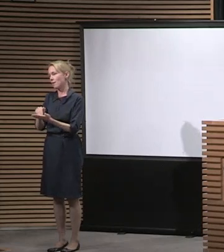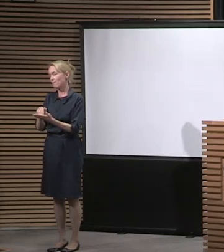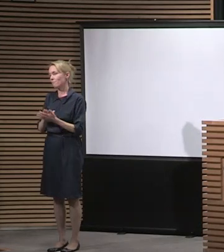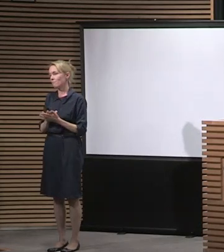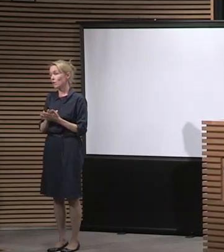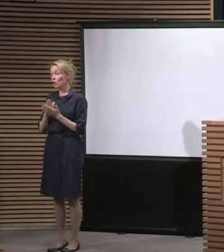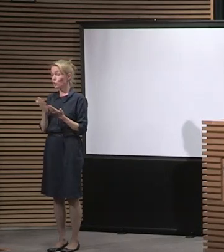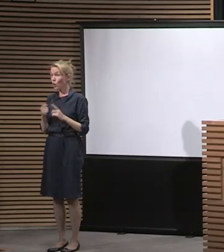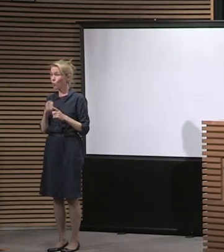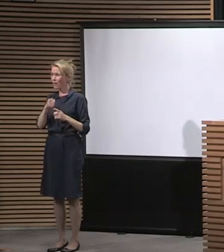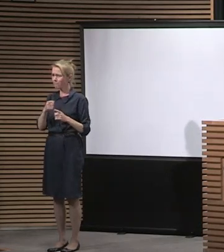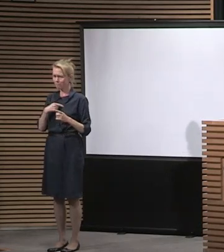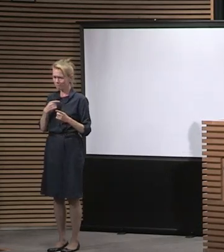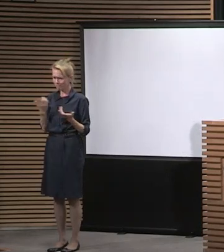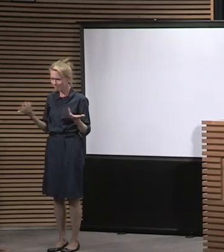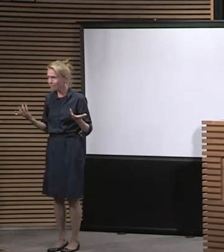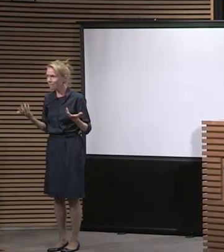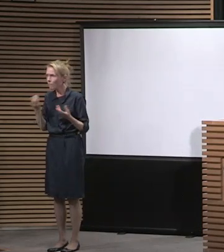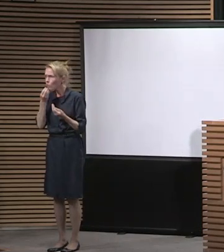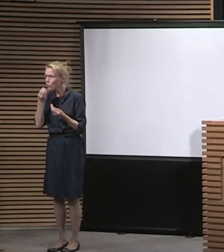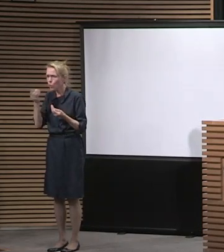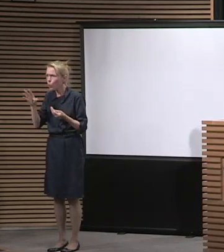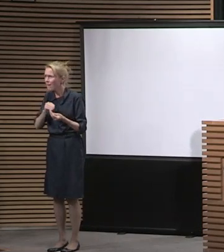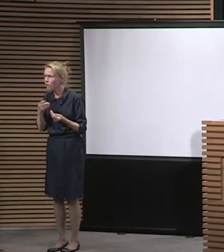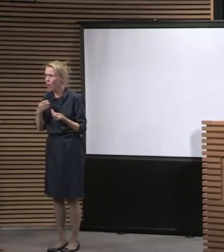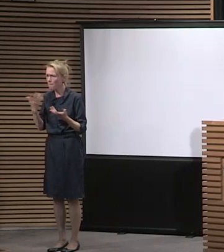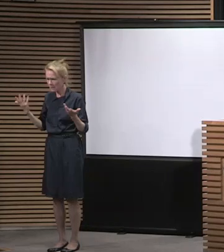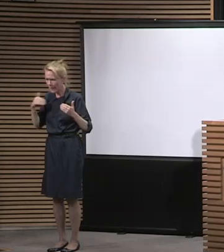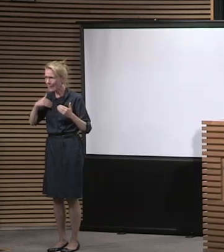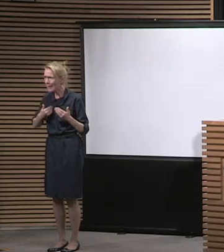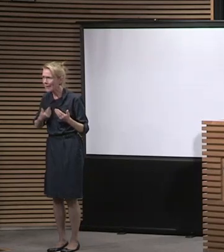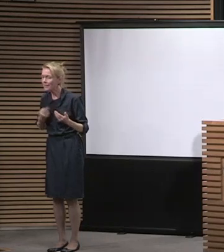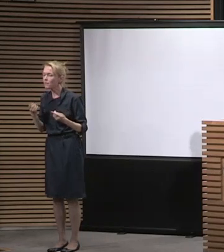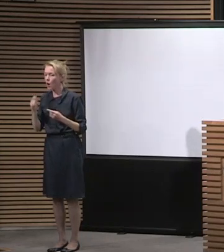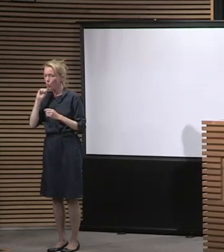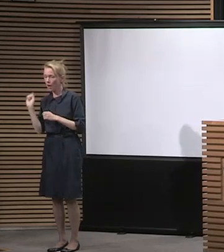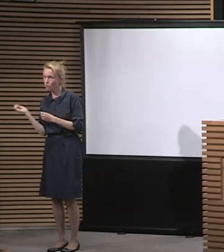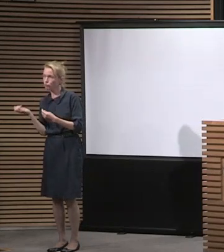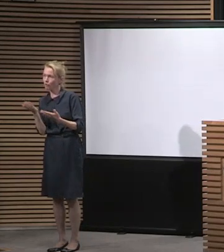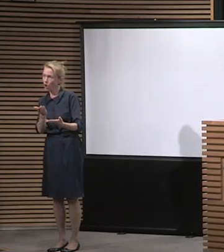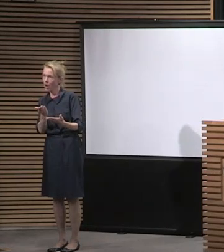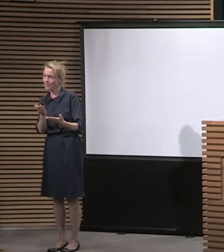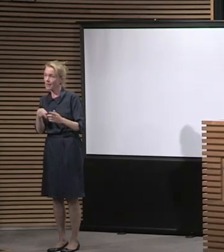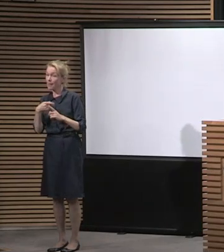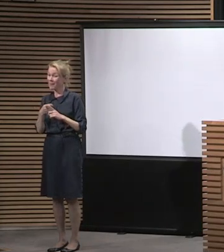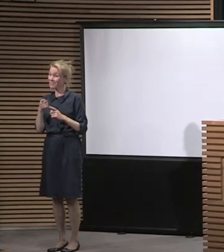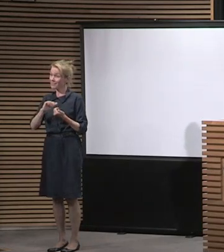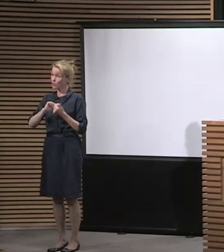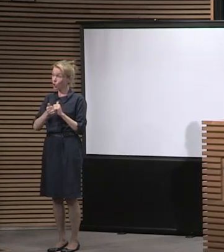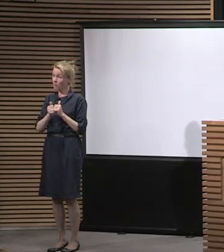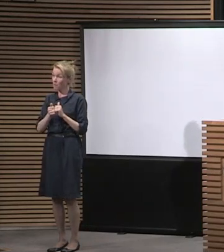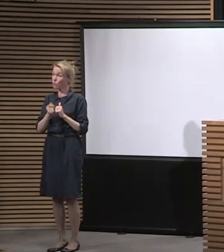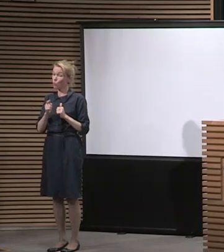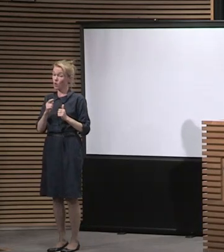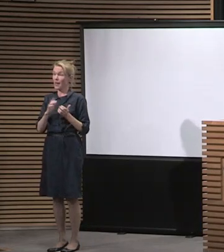for those facing hardship and are offered in addition to a range of other support measures provided by other agencies, but particularly